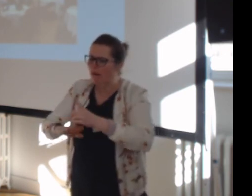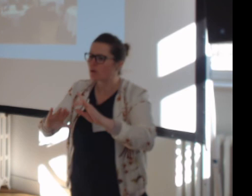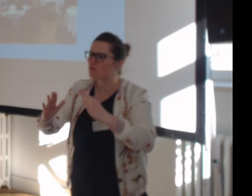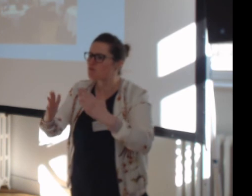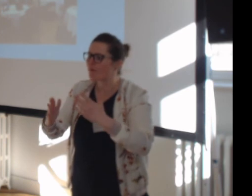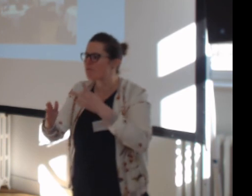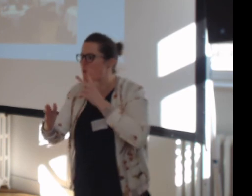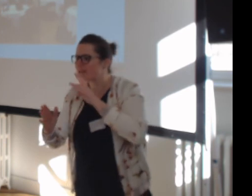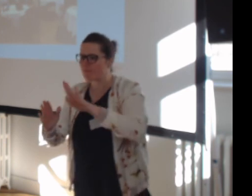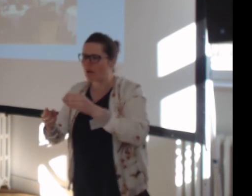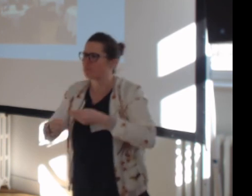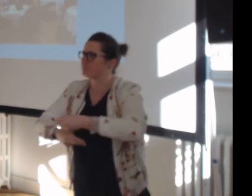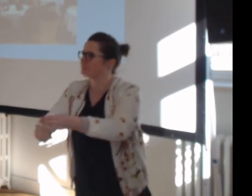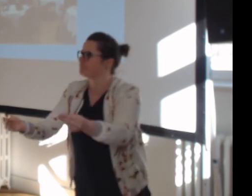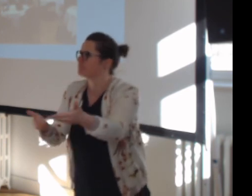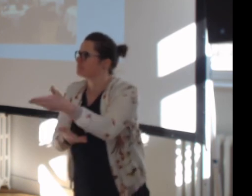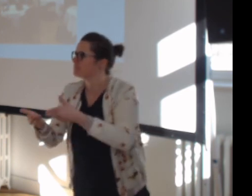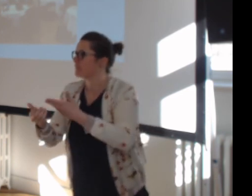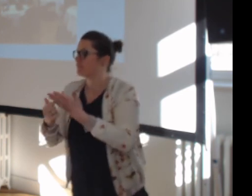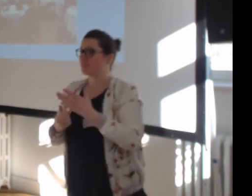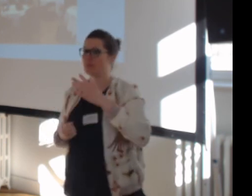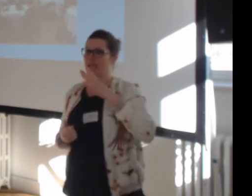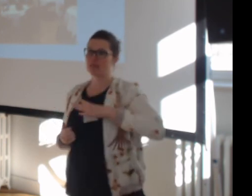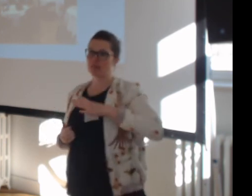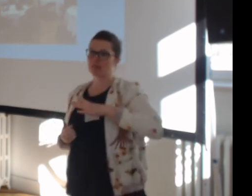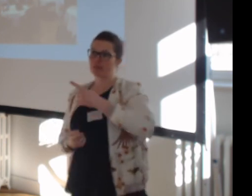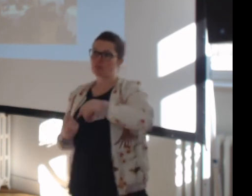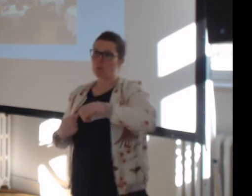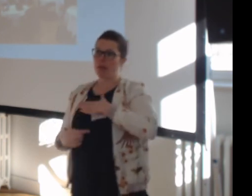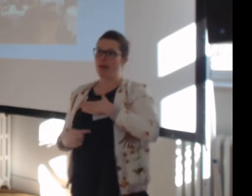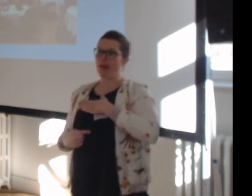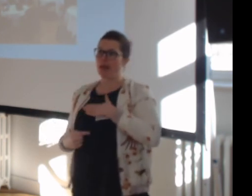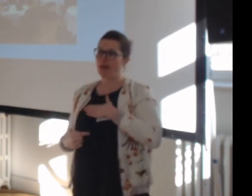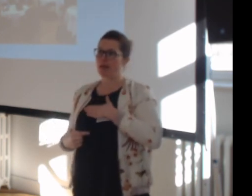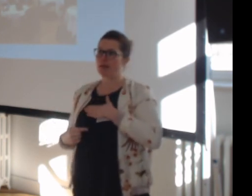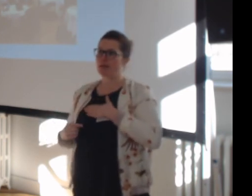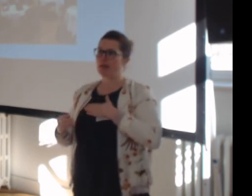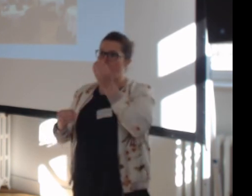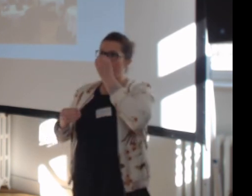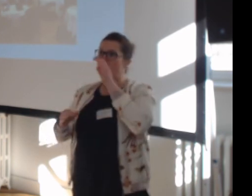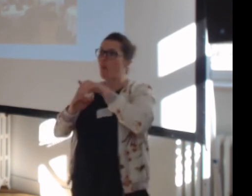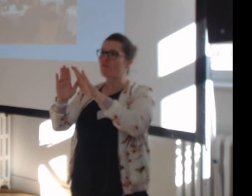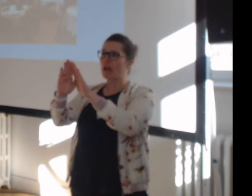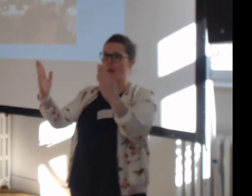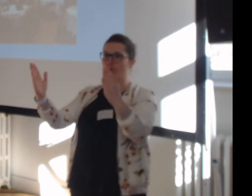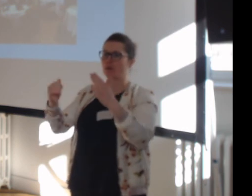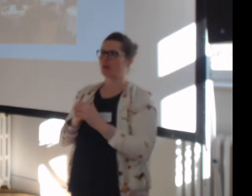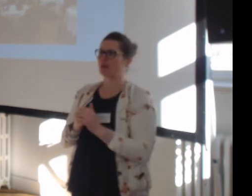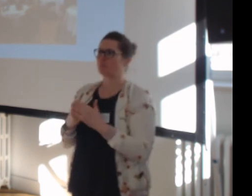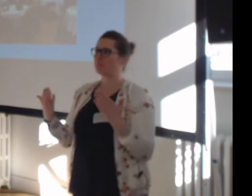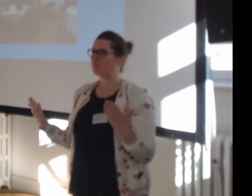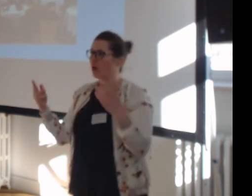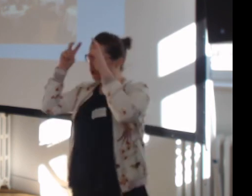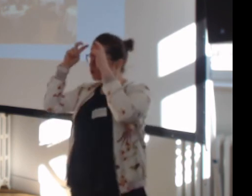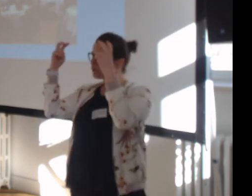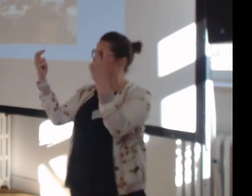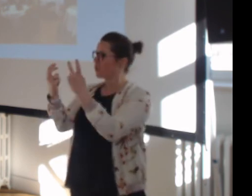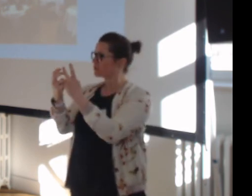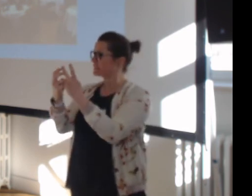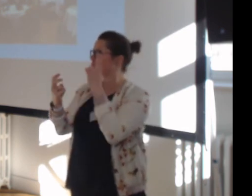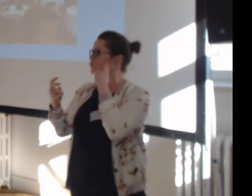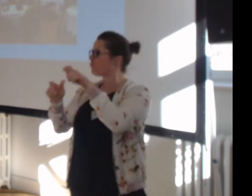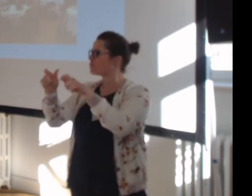around the place. It was very interesting to me to learn about the library. What is a library in a university for